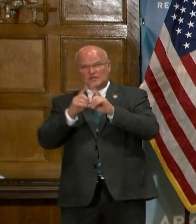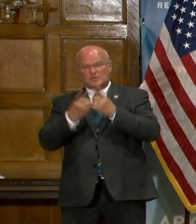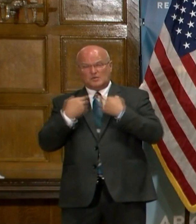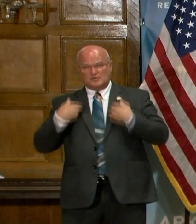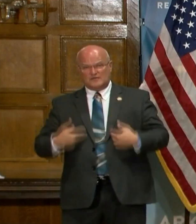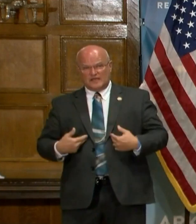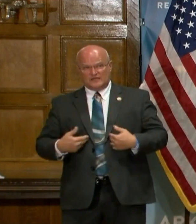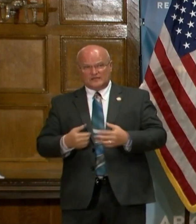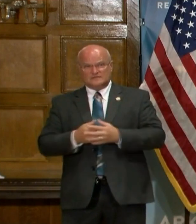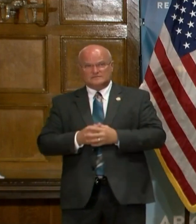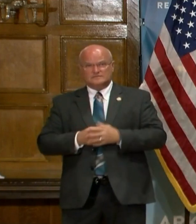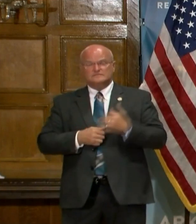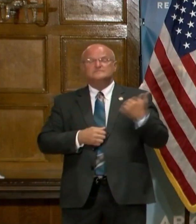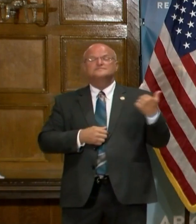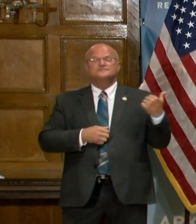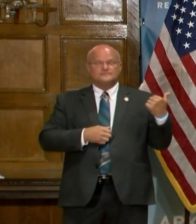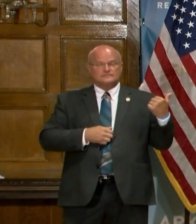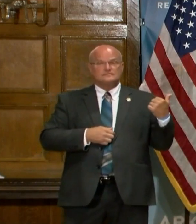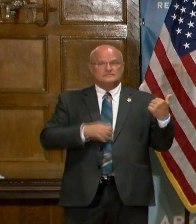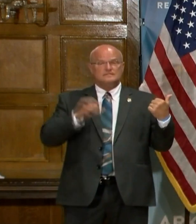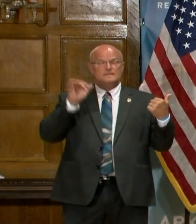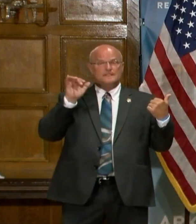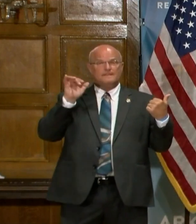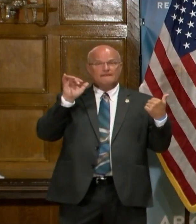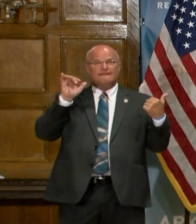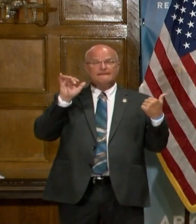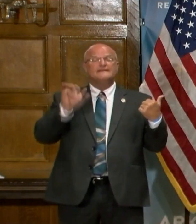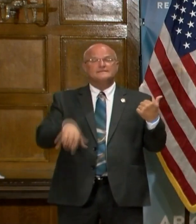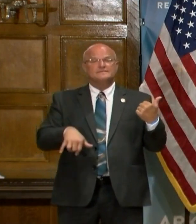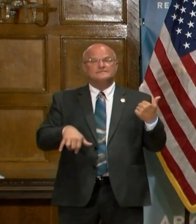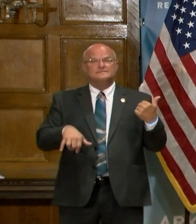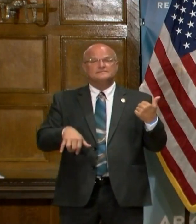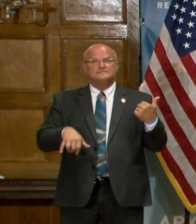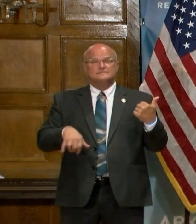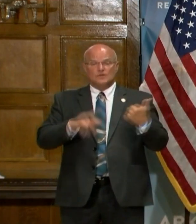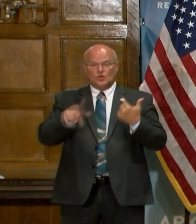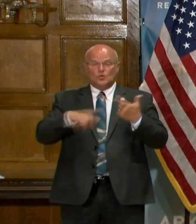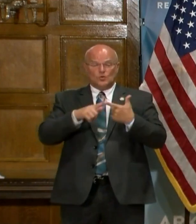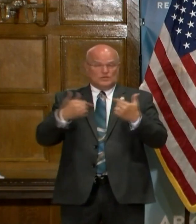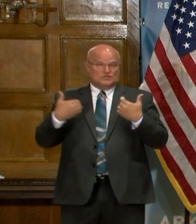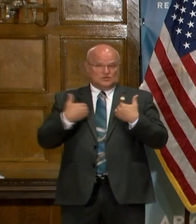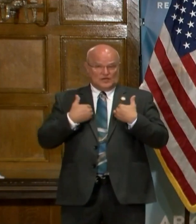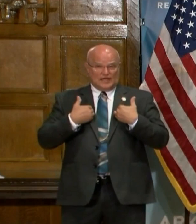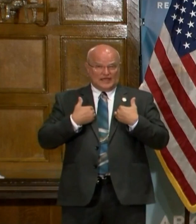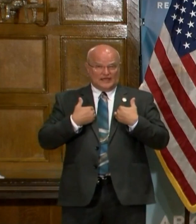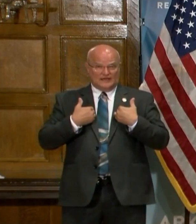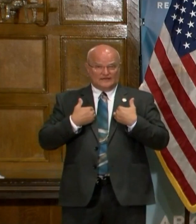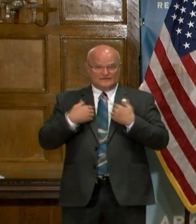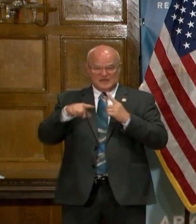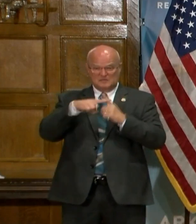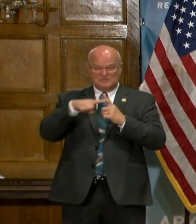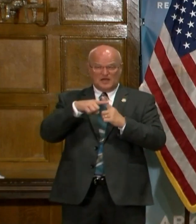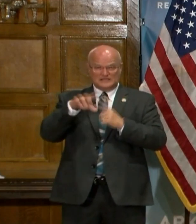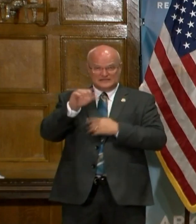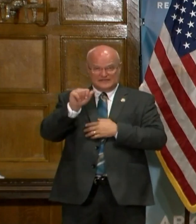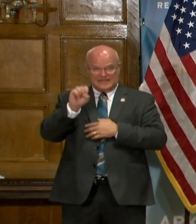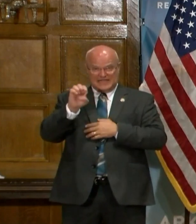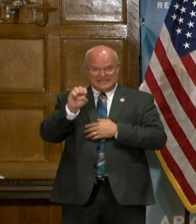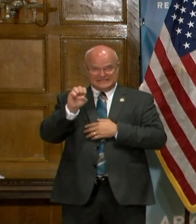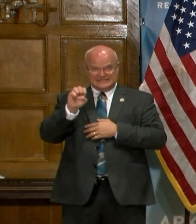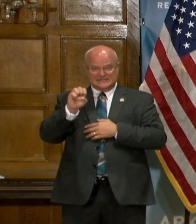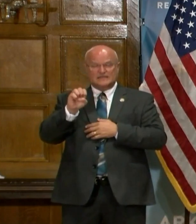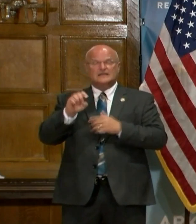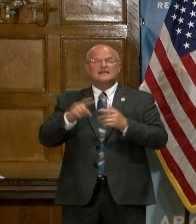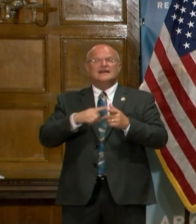Department of Health? That will be, whenever you have a positive case,